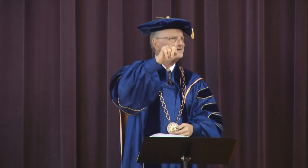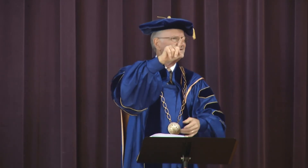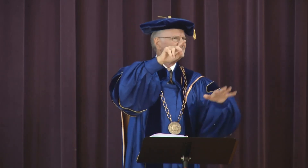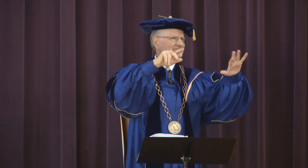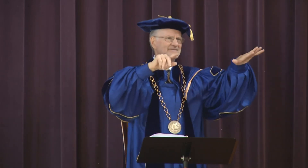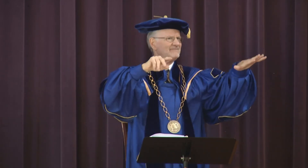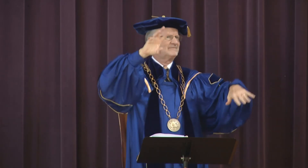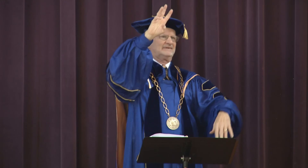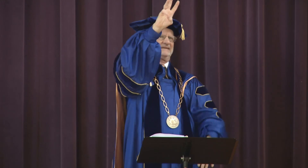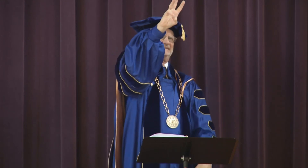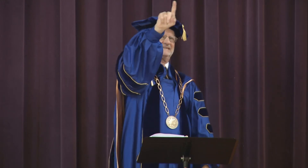66.